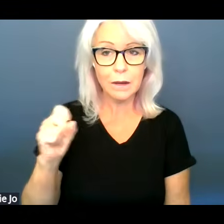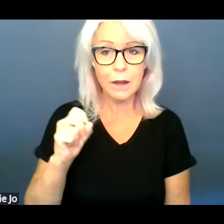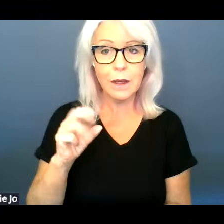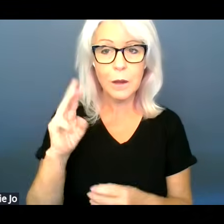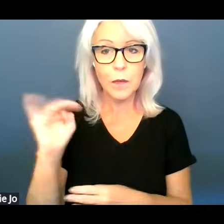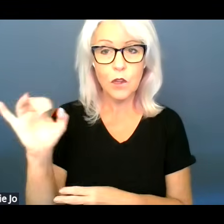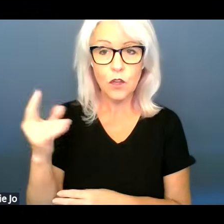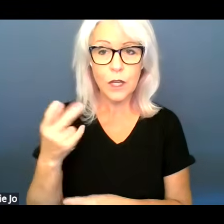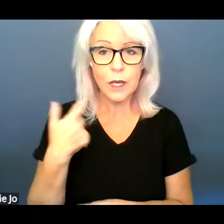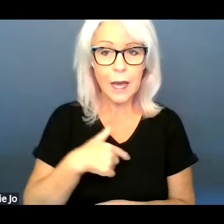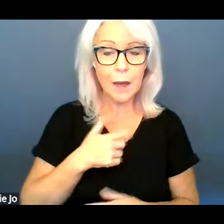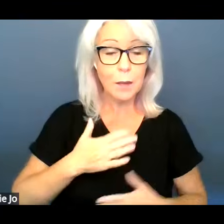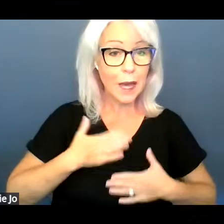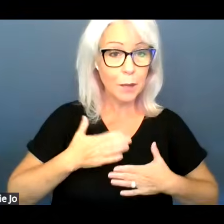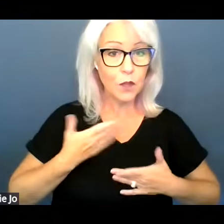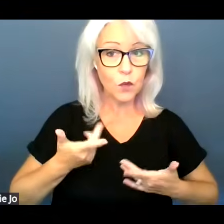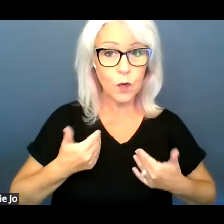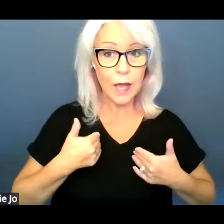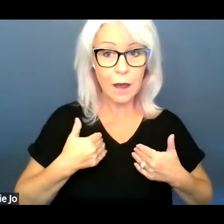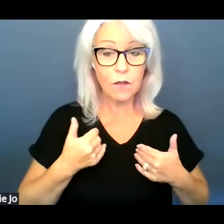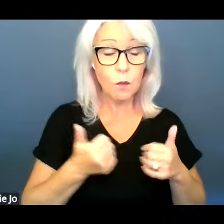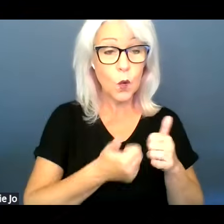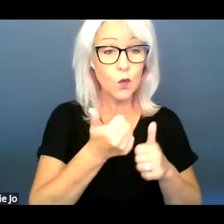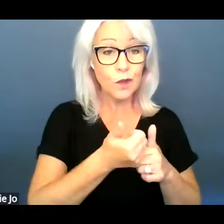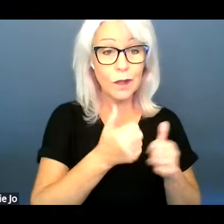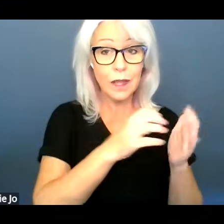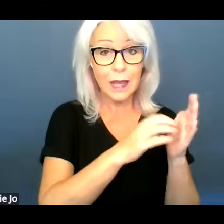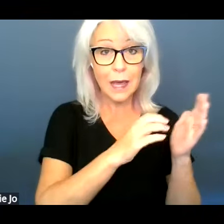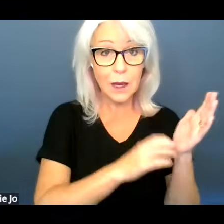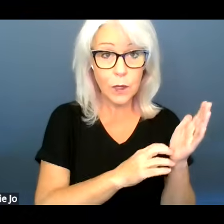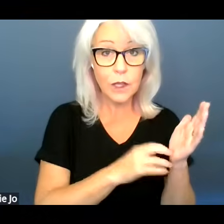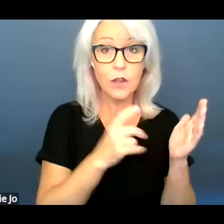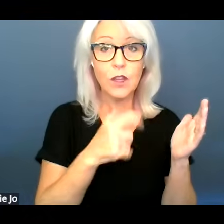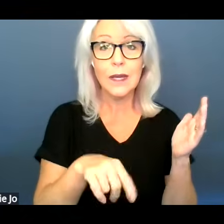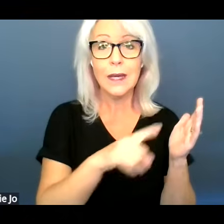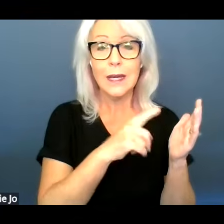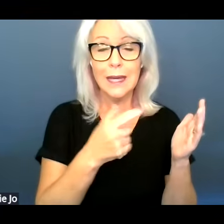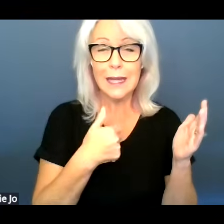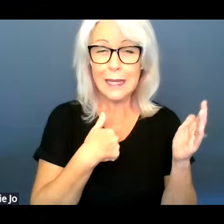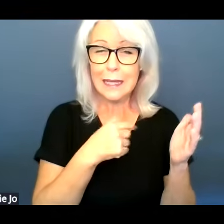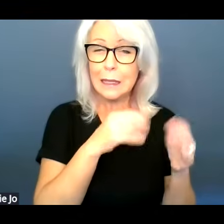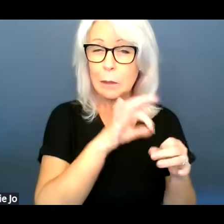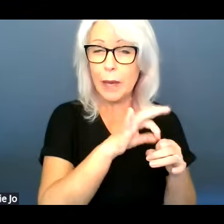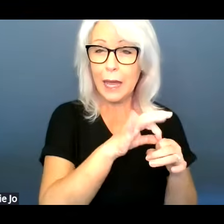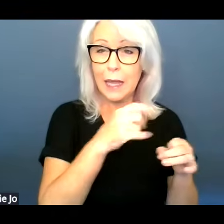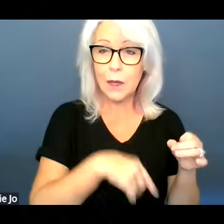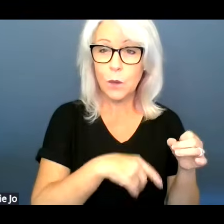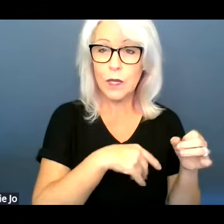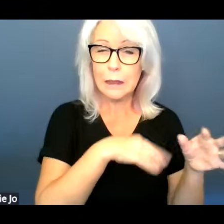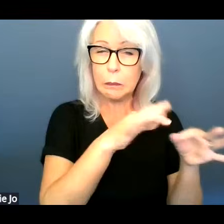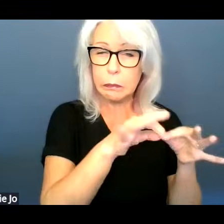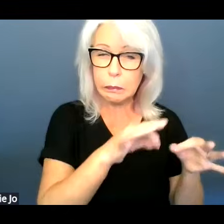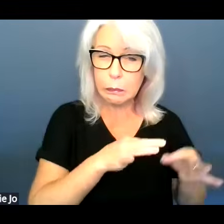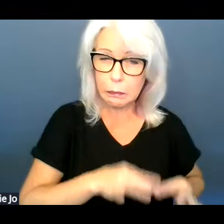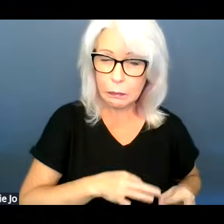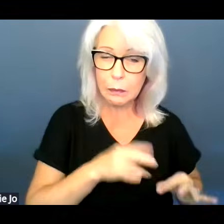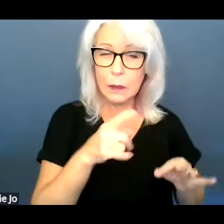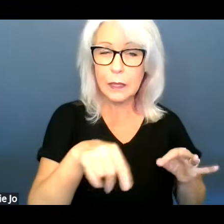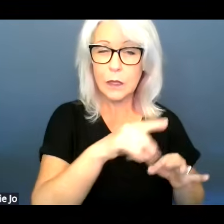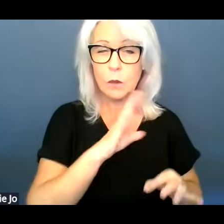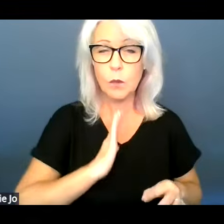of this language preserved, hopefully, because this ballot initiative had specific language that was hammered out a year ago by this